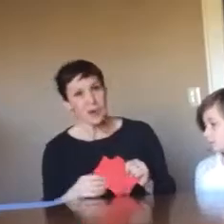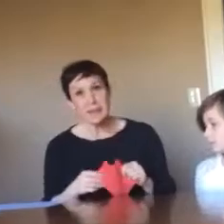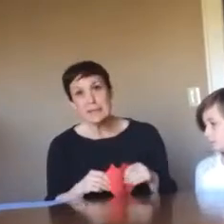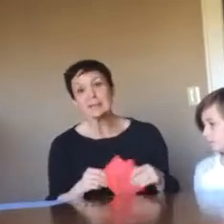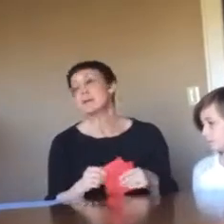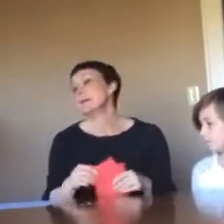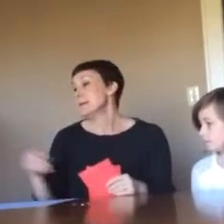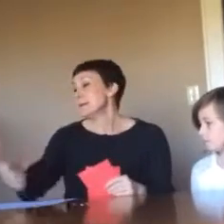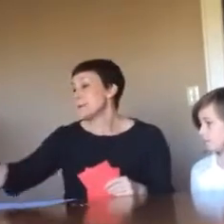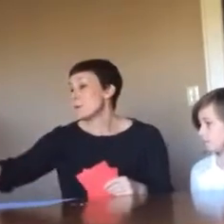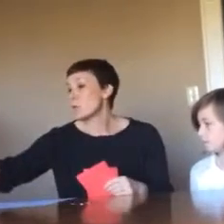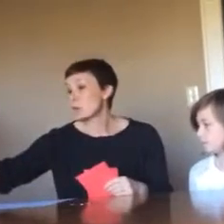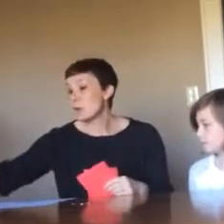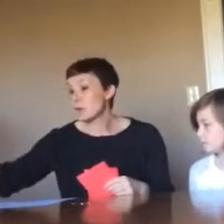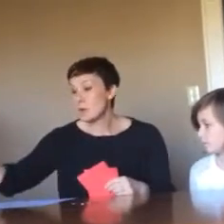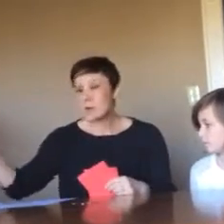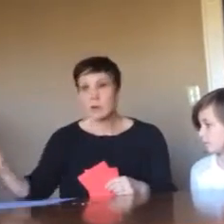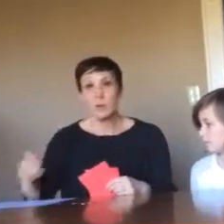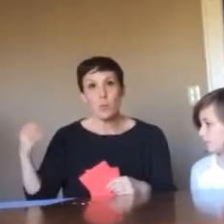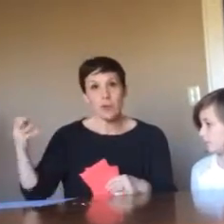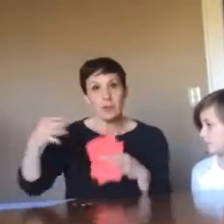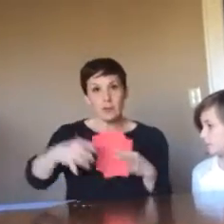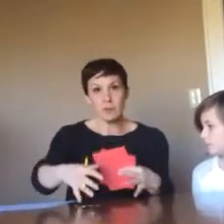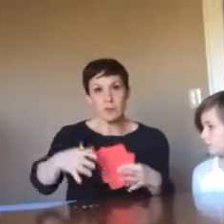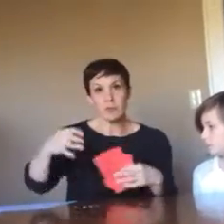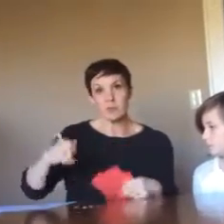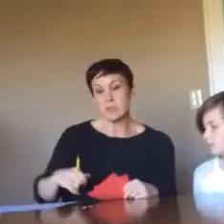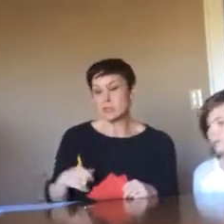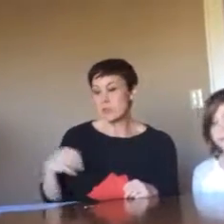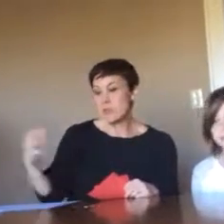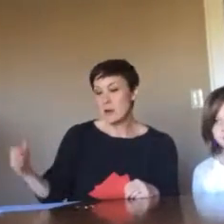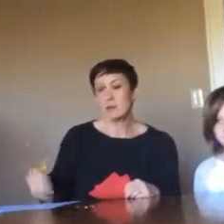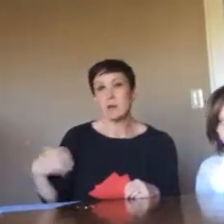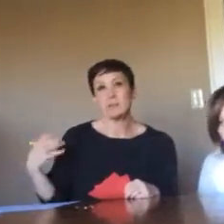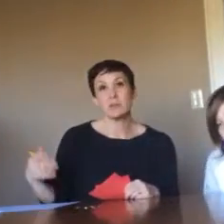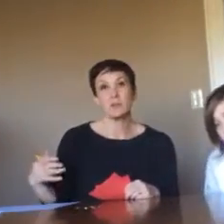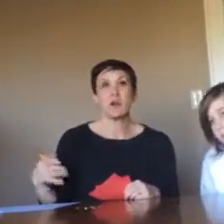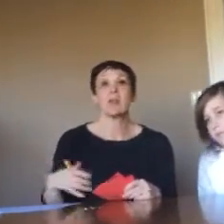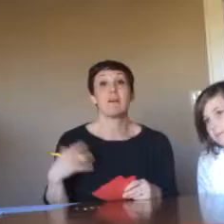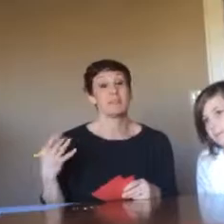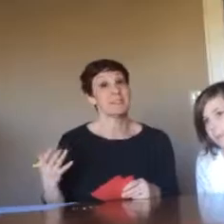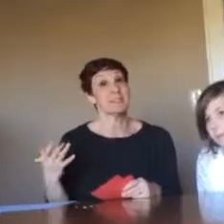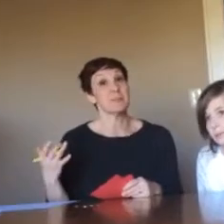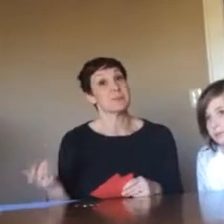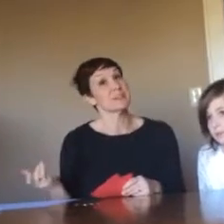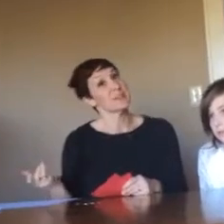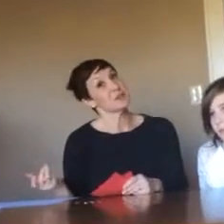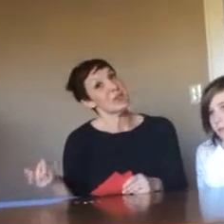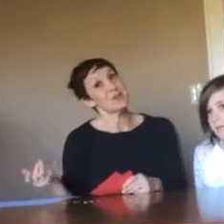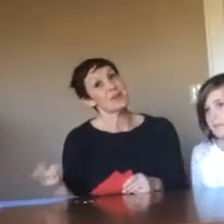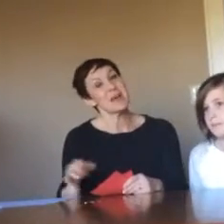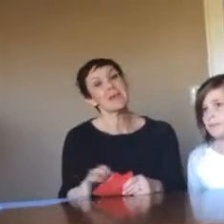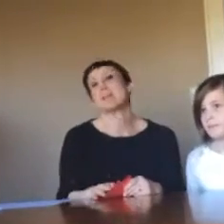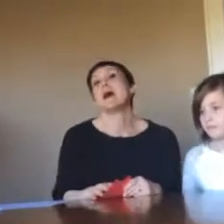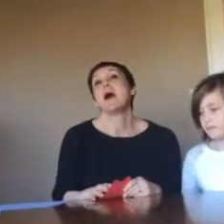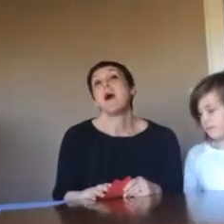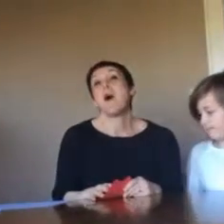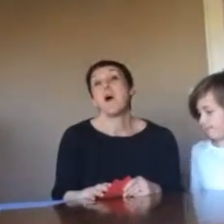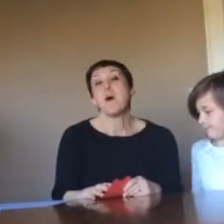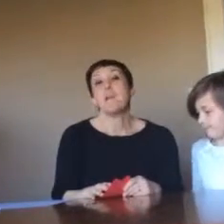this? So you're going to want your reinforcer there. You're also going to want, obviously, something to take your data with.